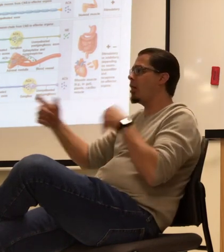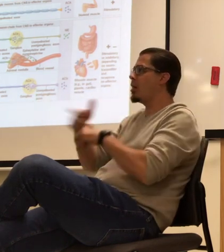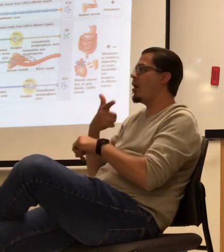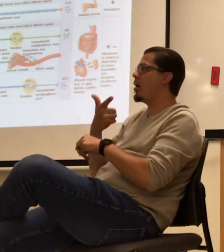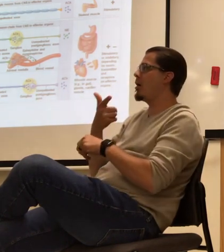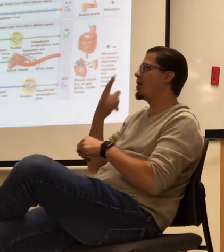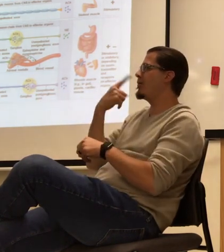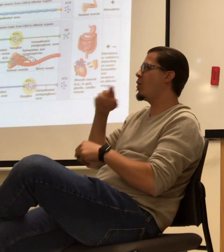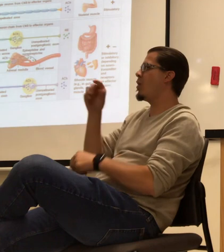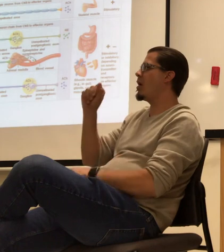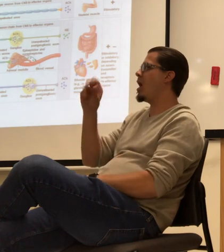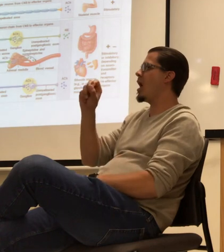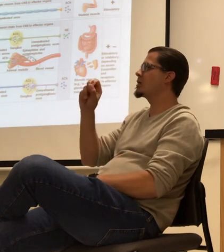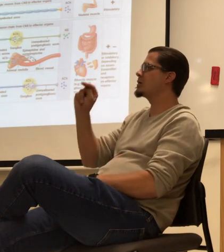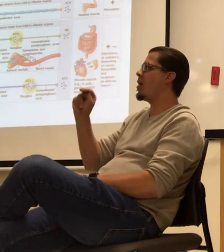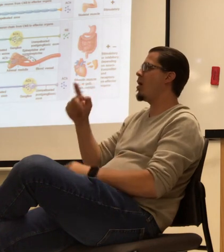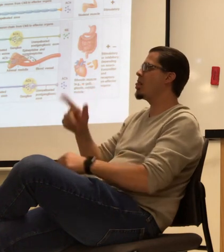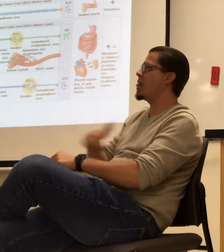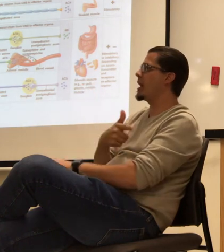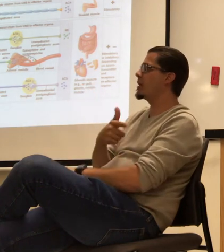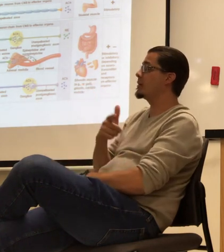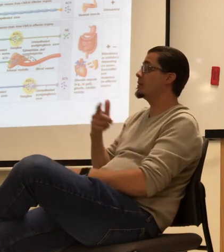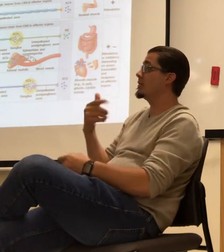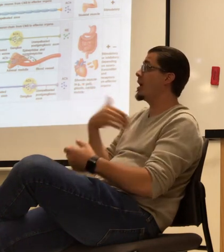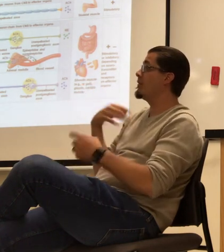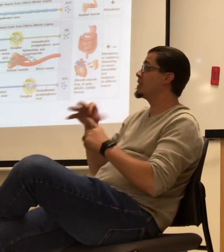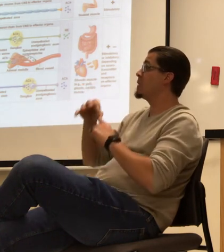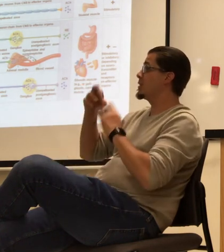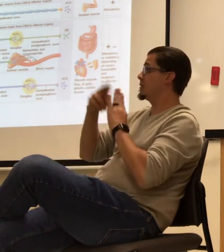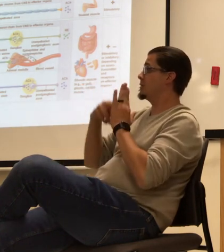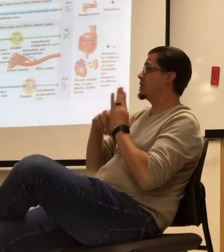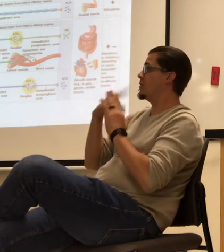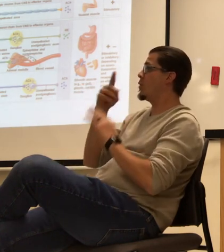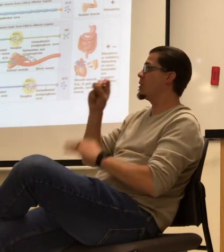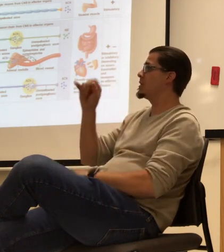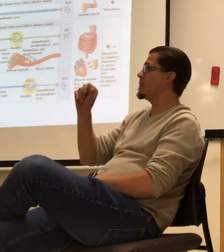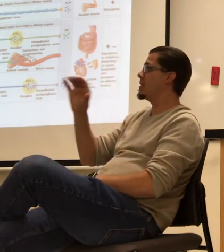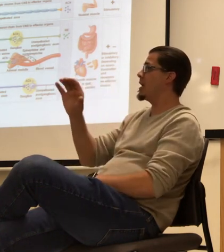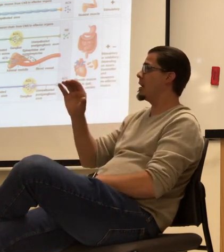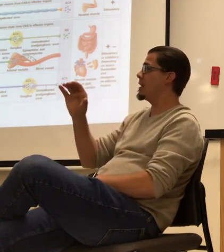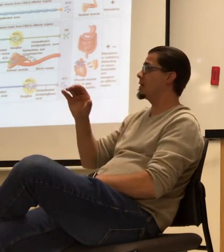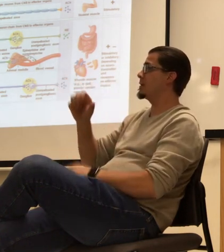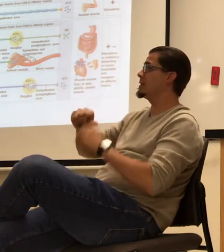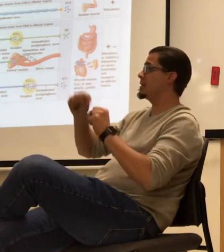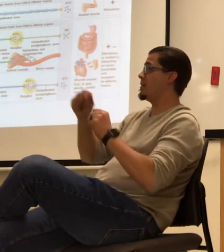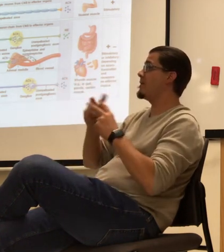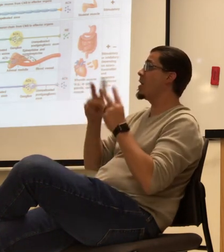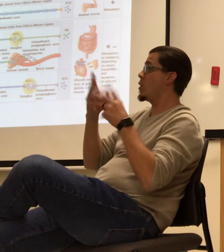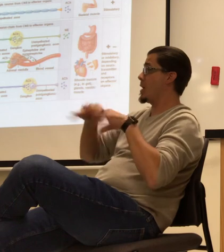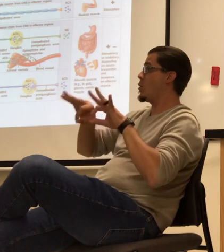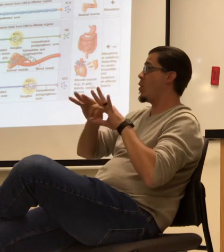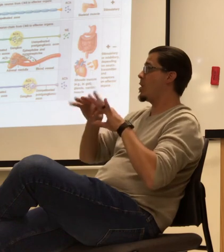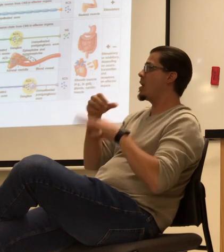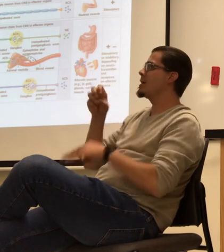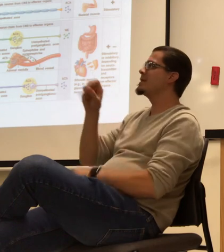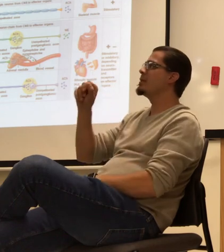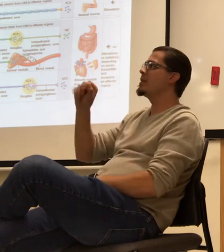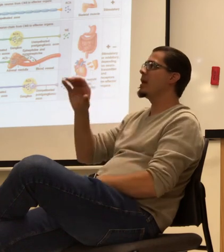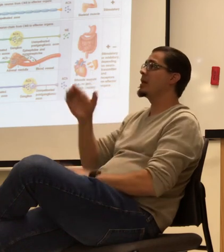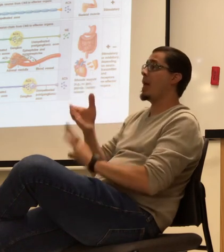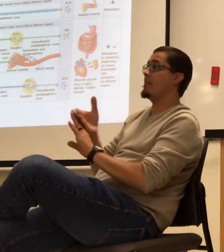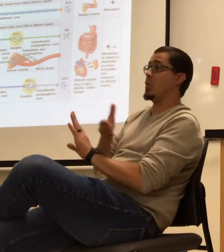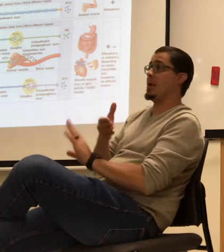the axon length. You know, there's an exception in the sympathetic nervous system that's very important. You have sympathetics that are